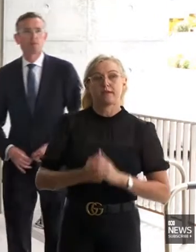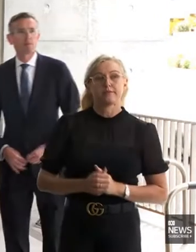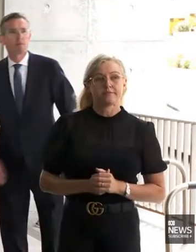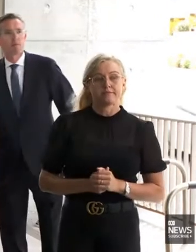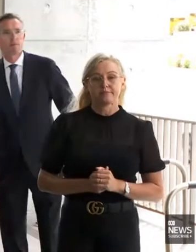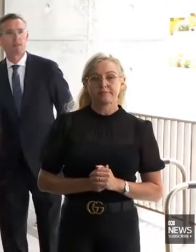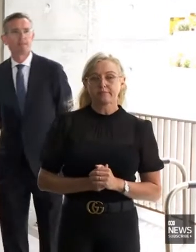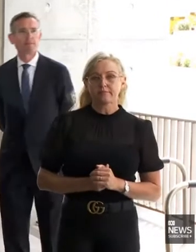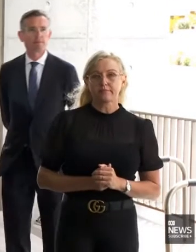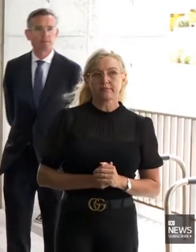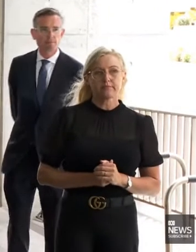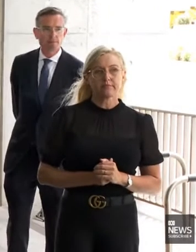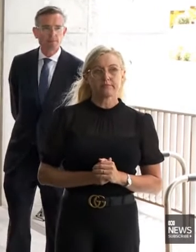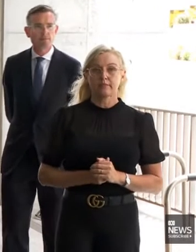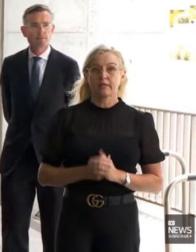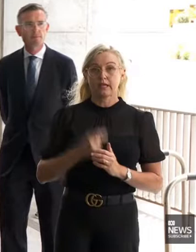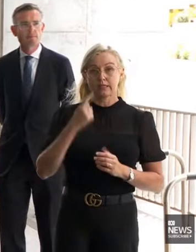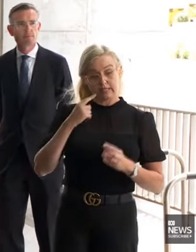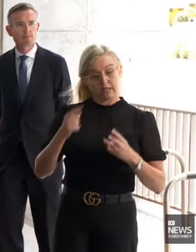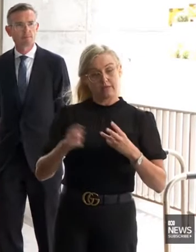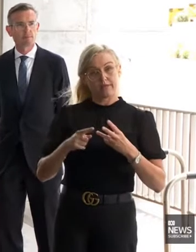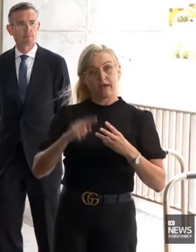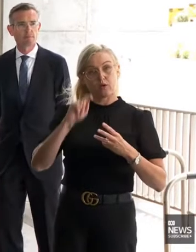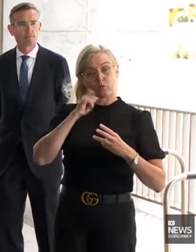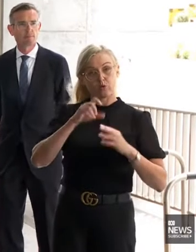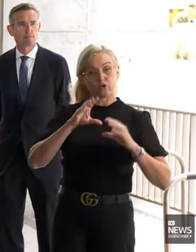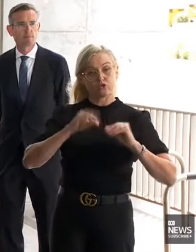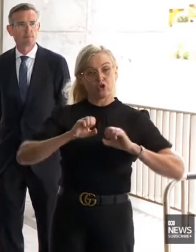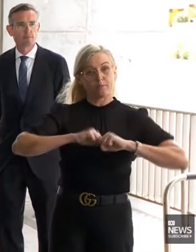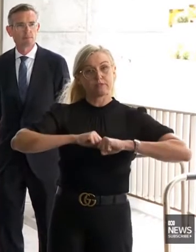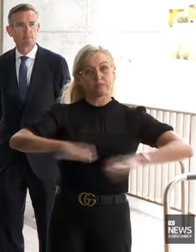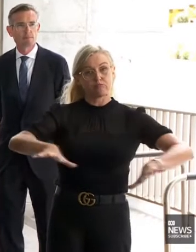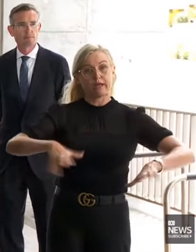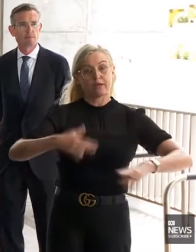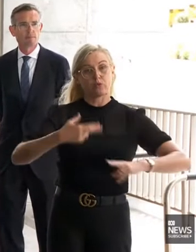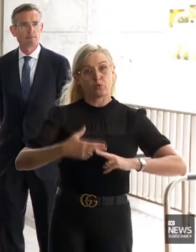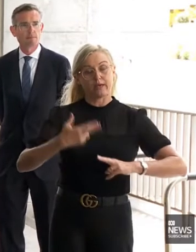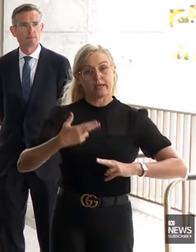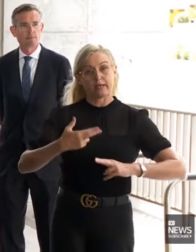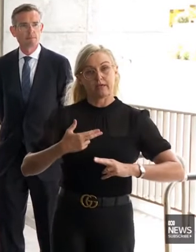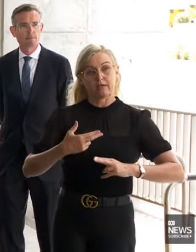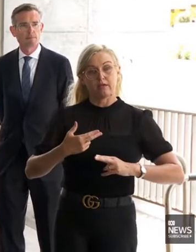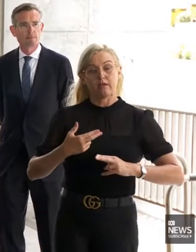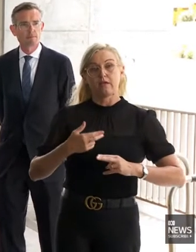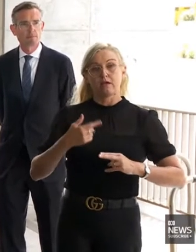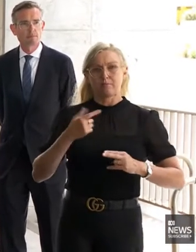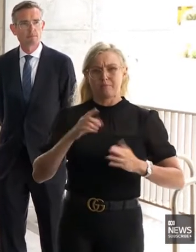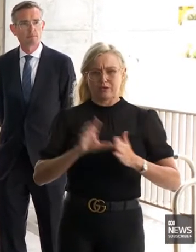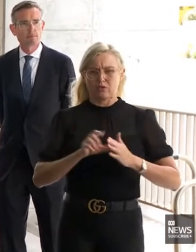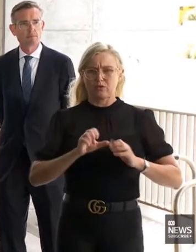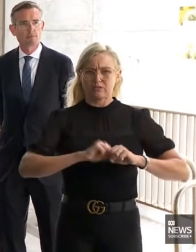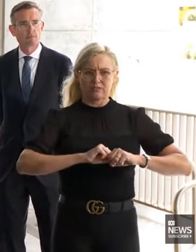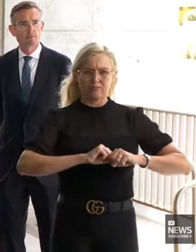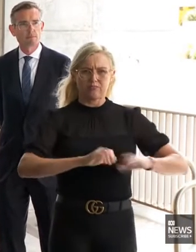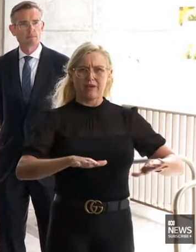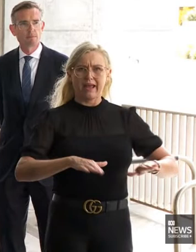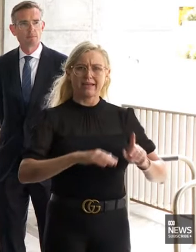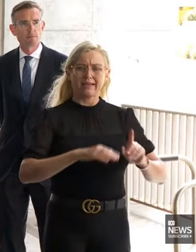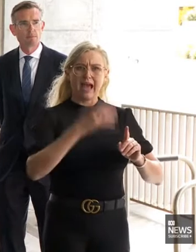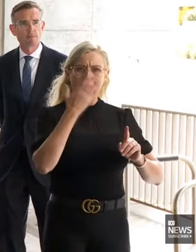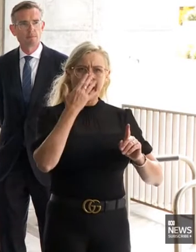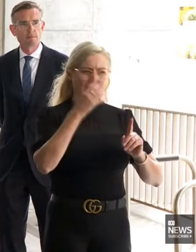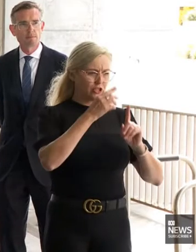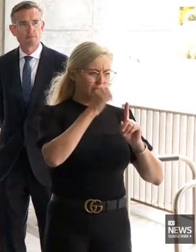Chan said, the booster is really what's going to stop the disease spreading so quickly through the community. It's spreading among 10 to